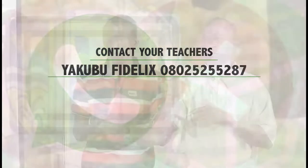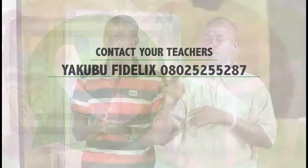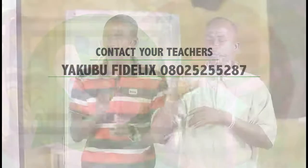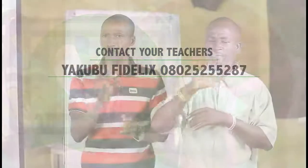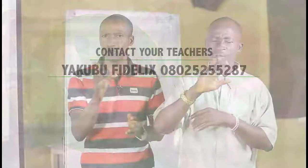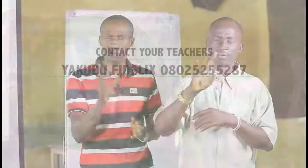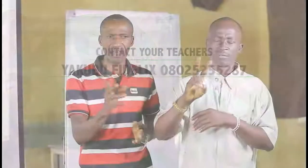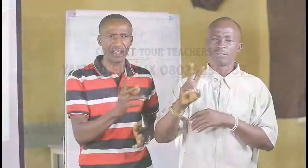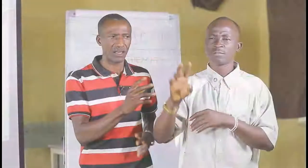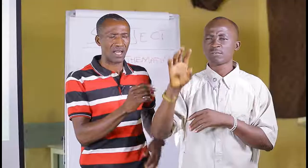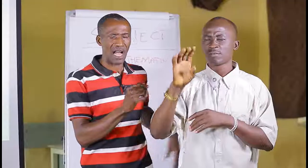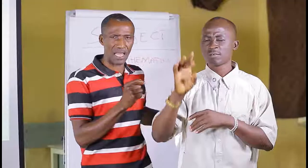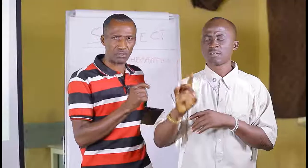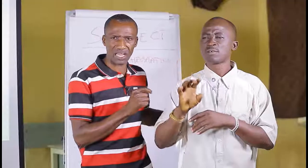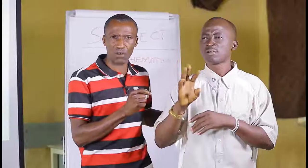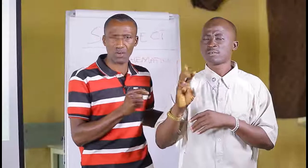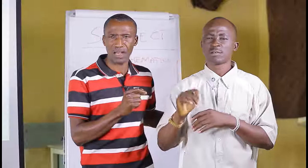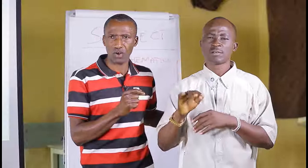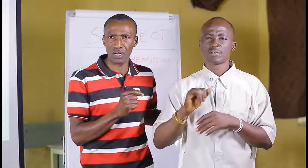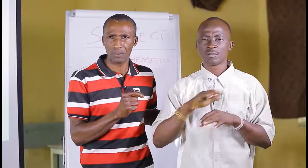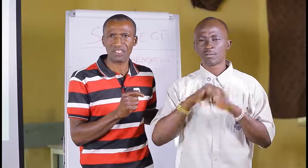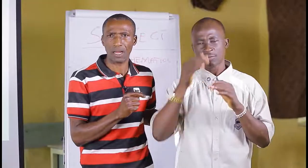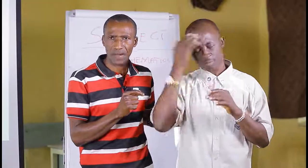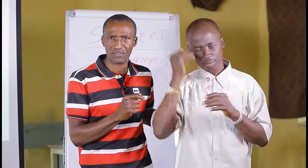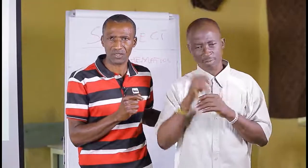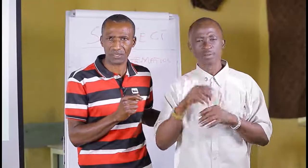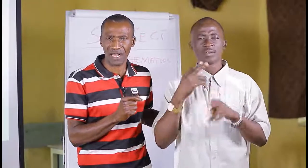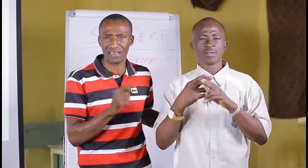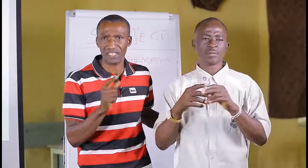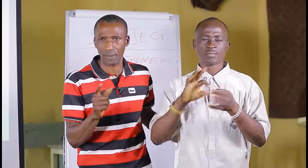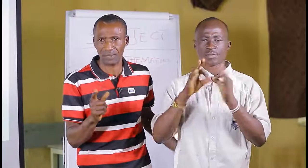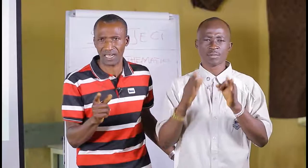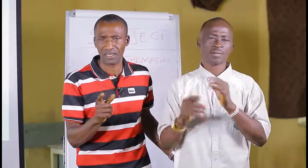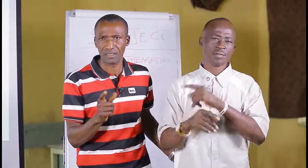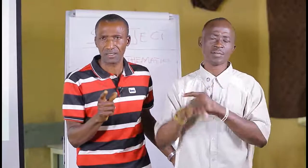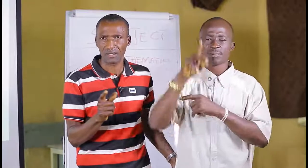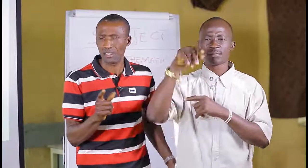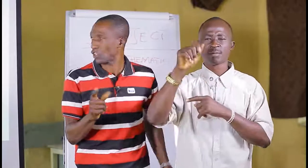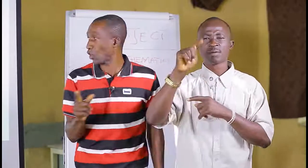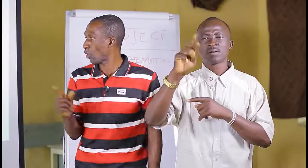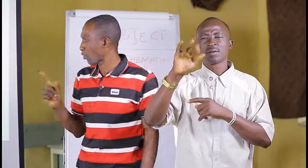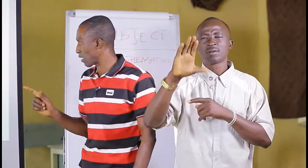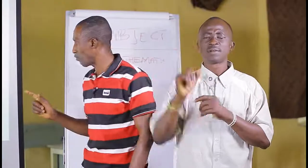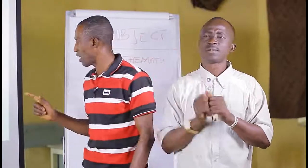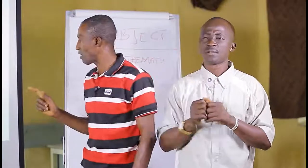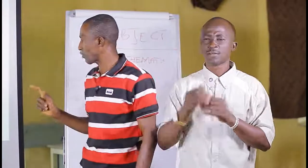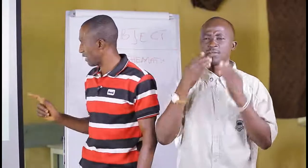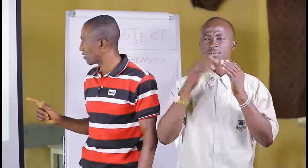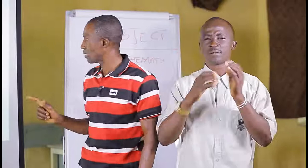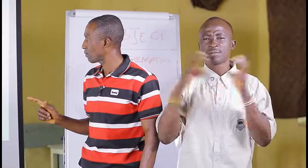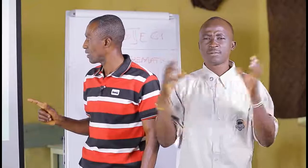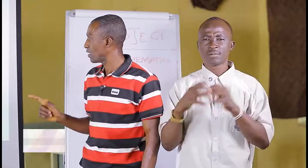080-2525-5287. And don't forget, I am together with my colleague, Mr. Patrick, an interpreter. So thank